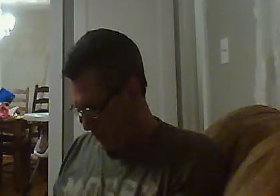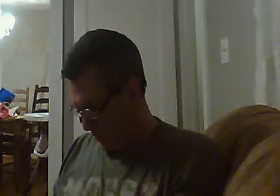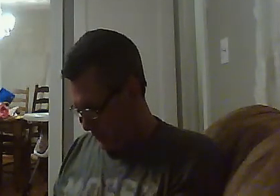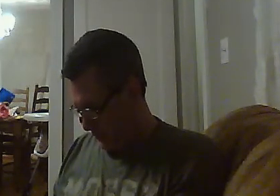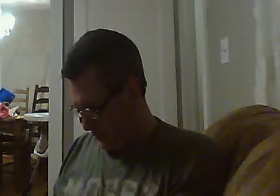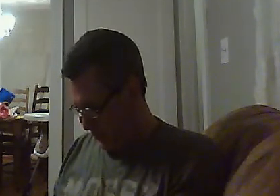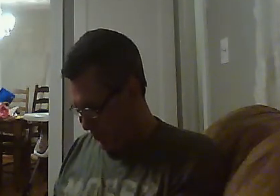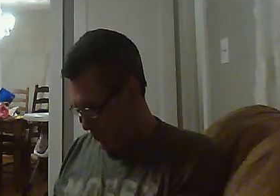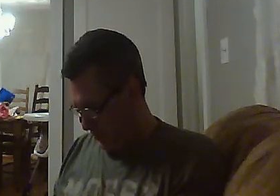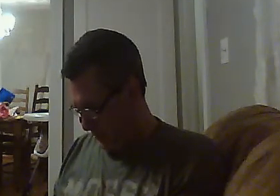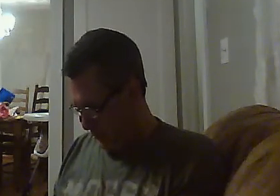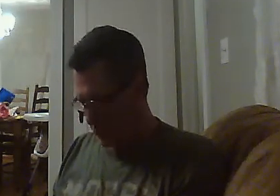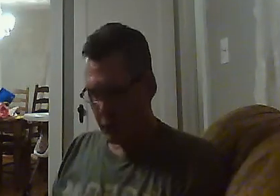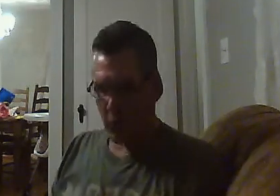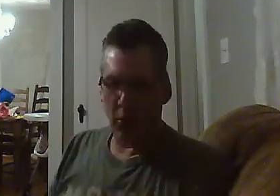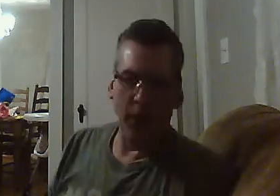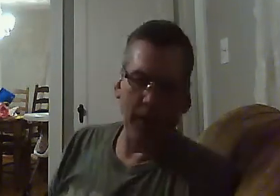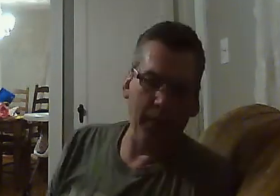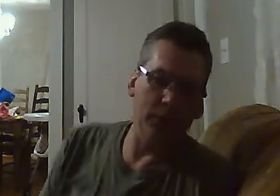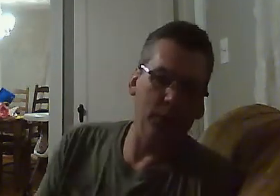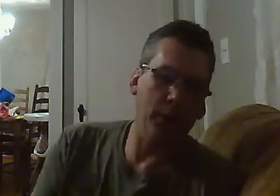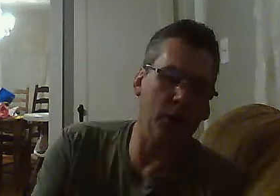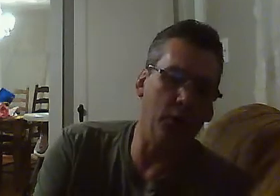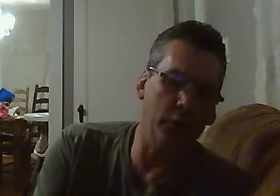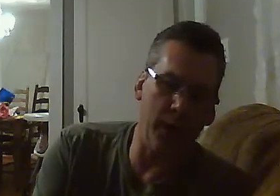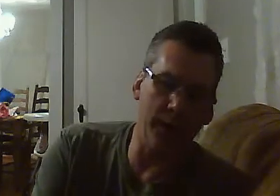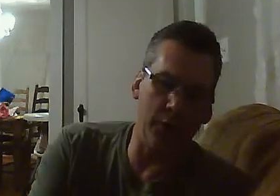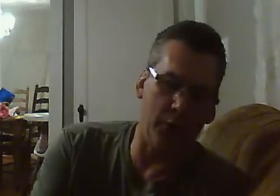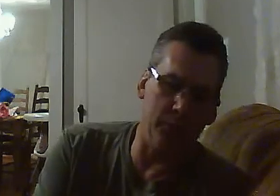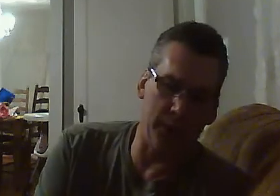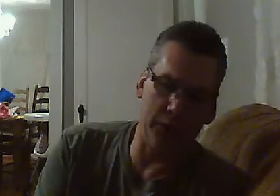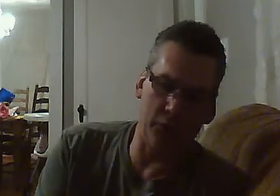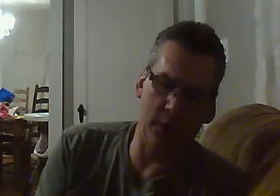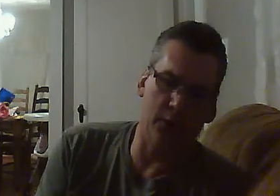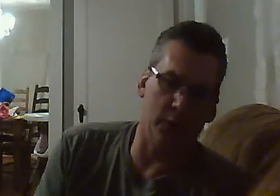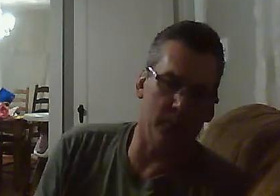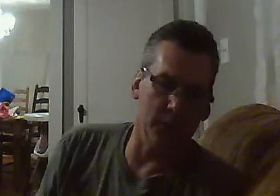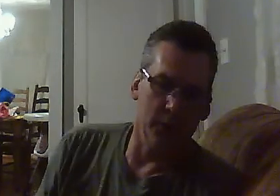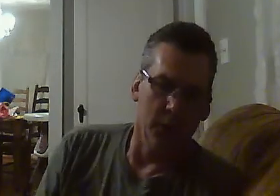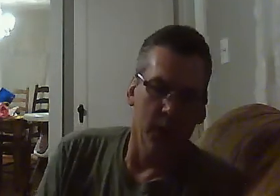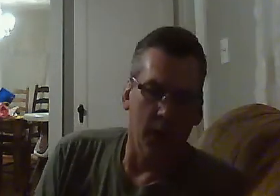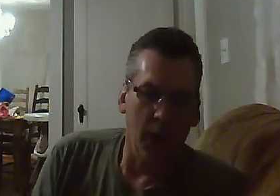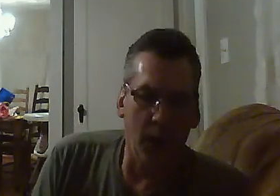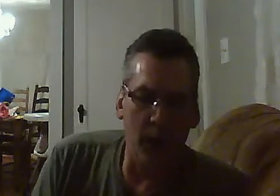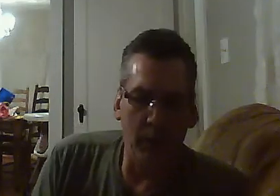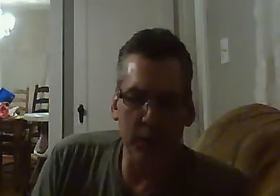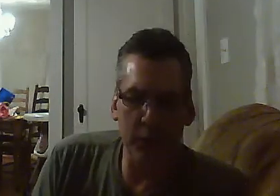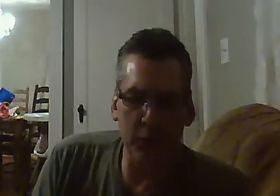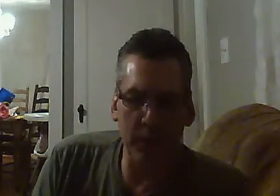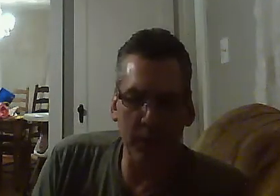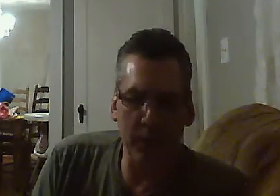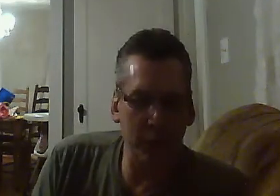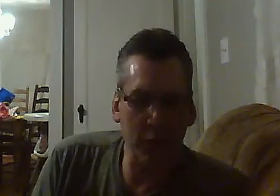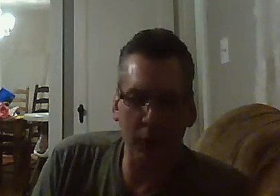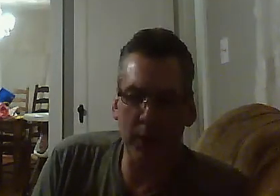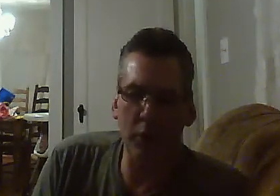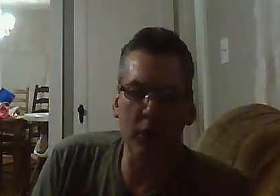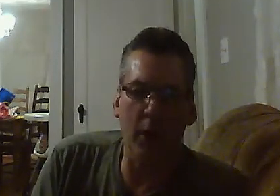you got a few more chapters to go, and then we're going to go to trade terms. And trade terms is going to be like stuff we used all